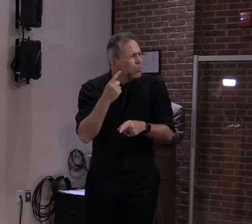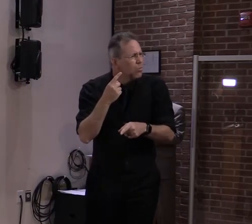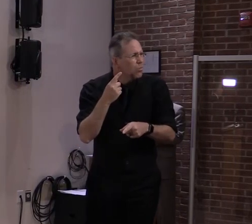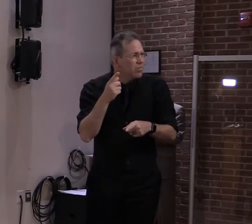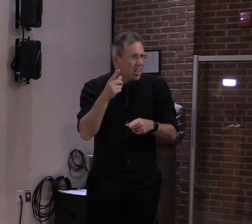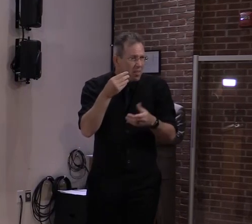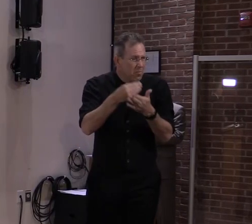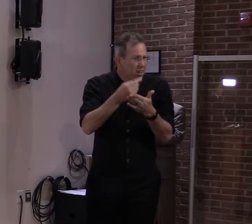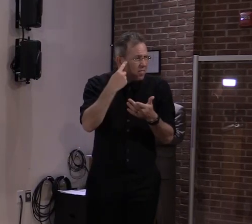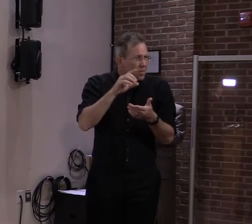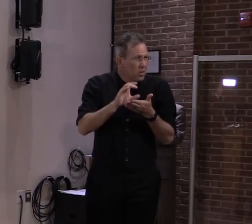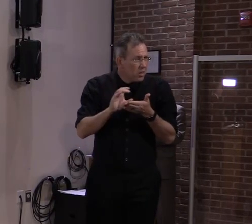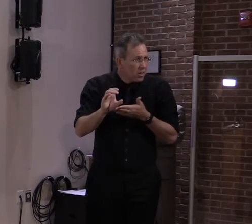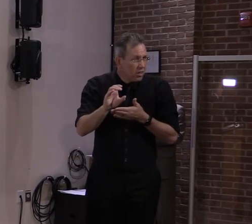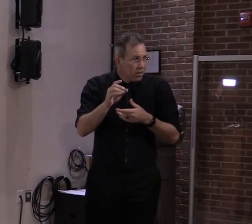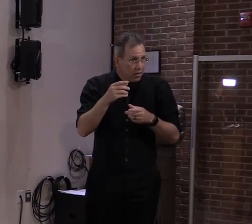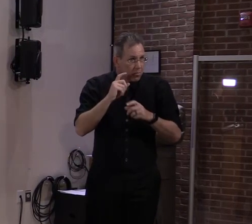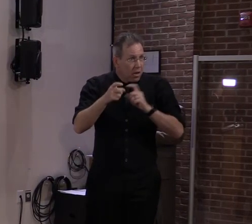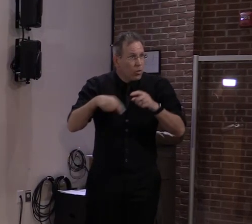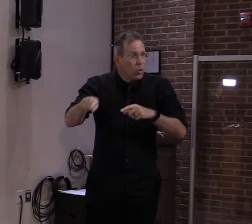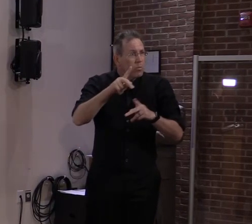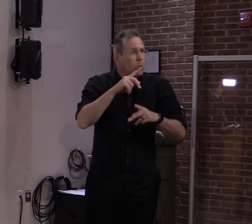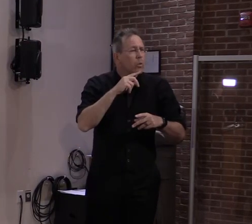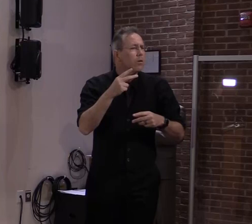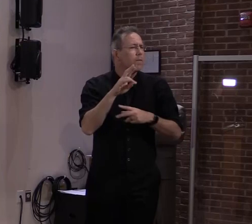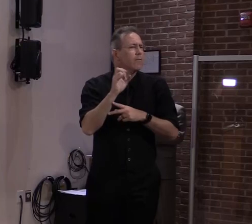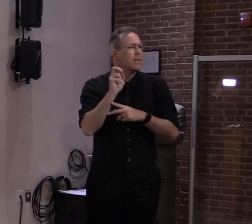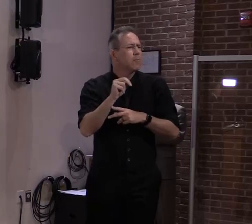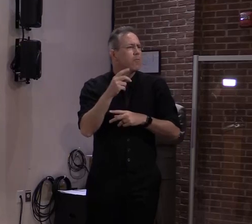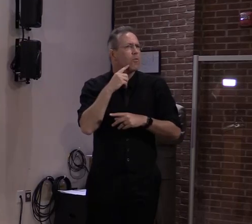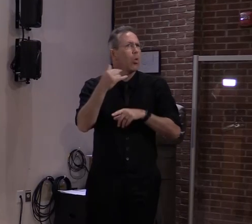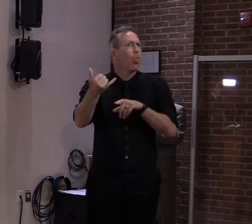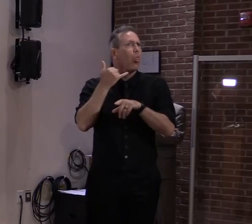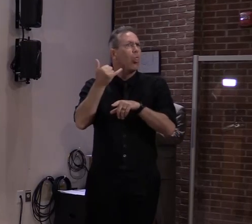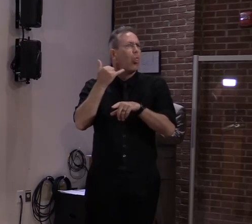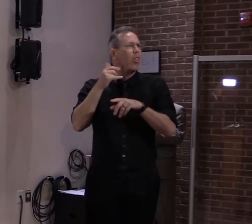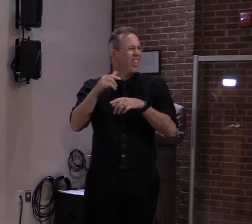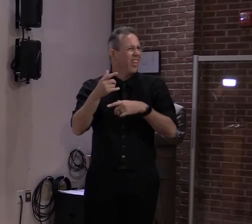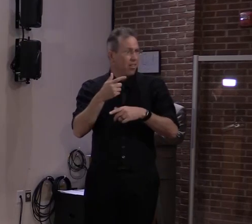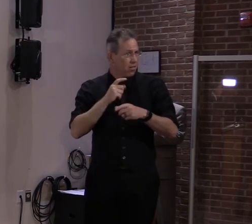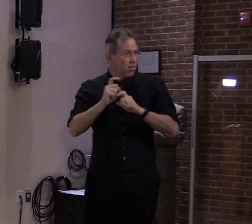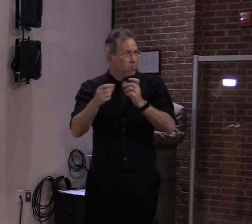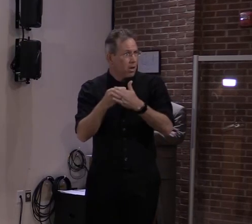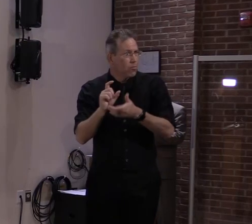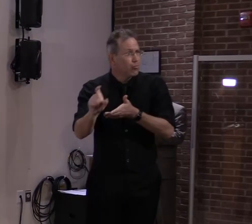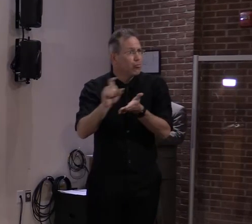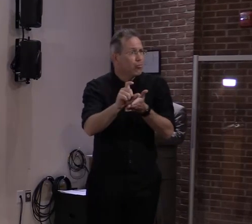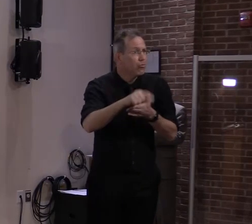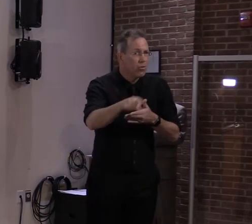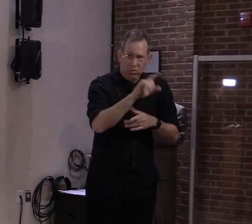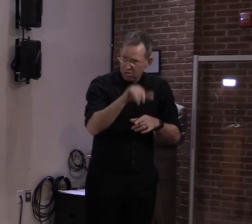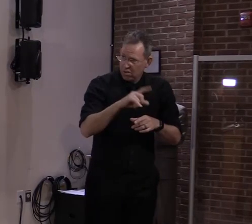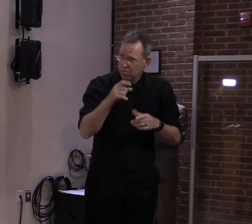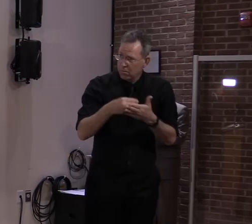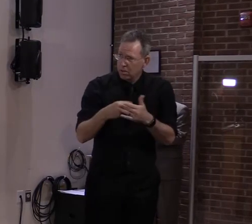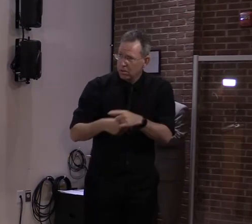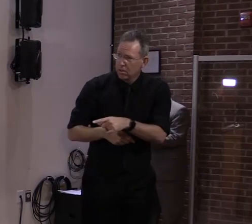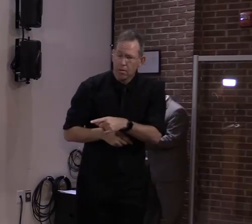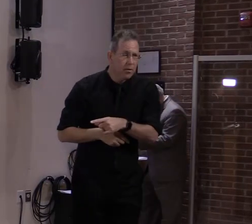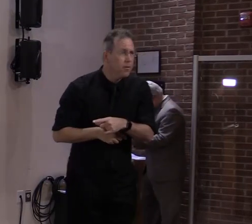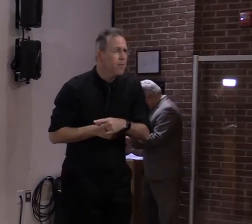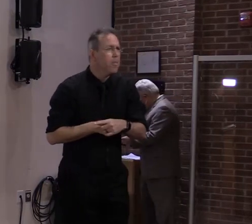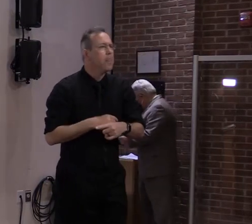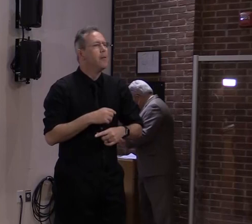for distribution to people that they know got scammed, if I could find that out as well. Okay. We'll do our best to send the message